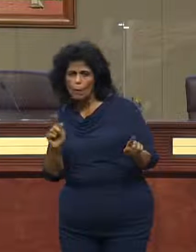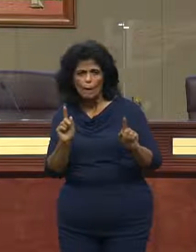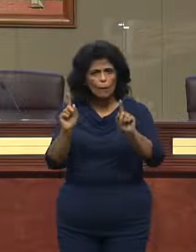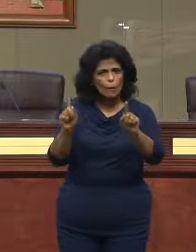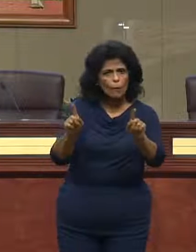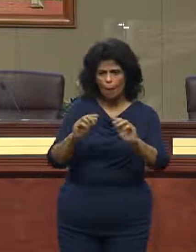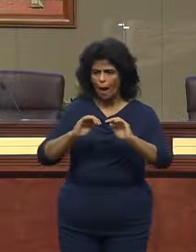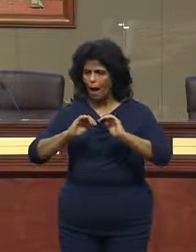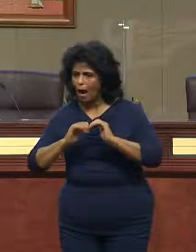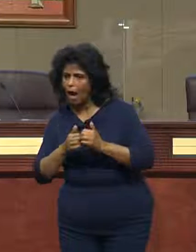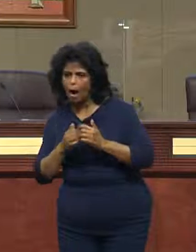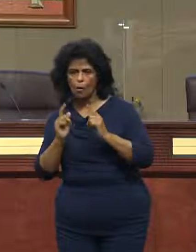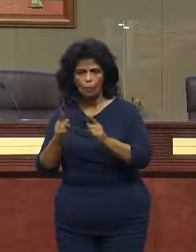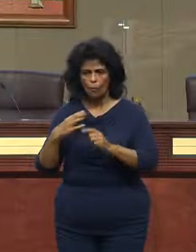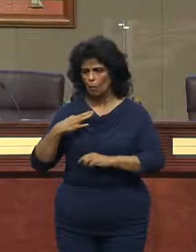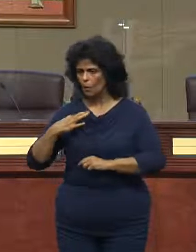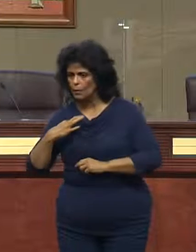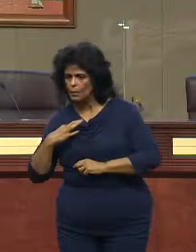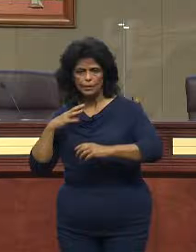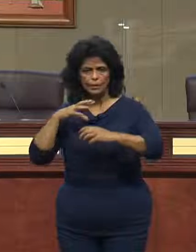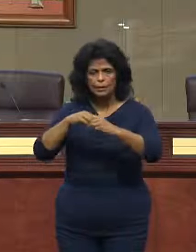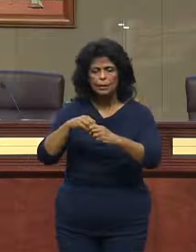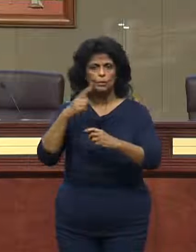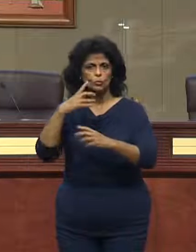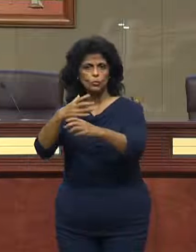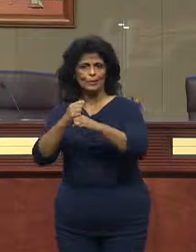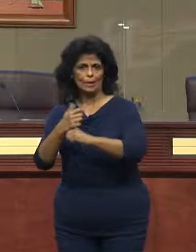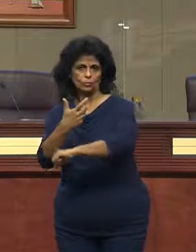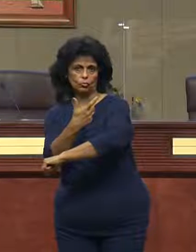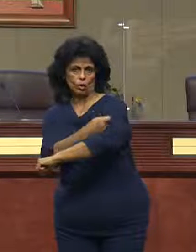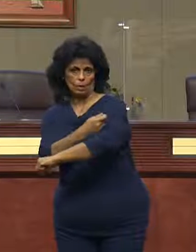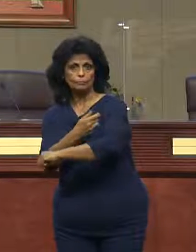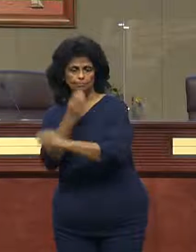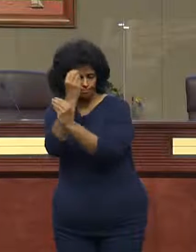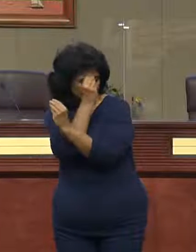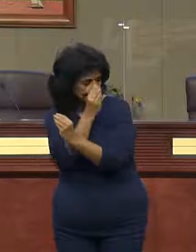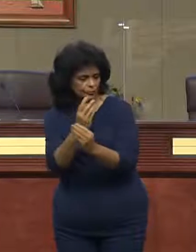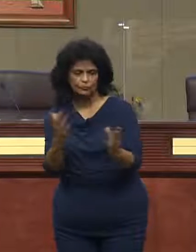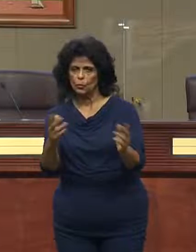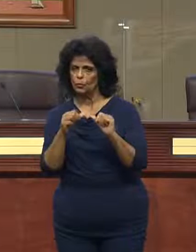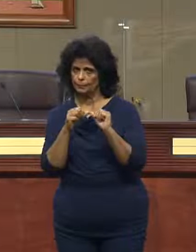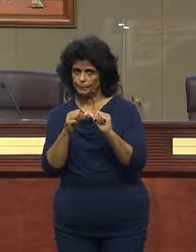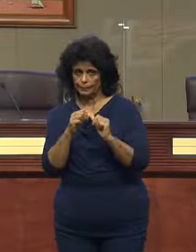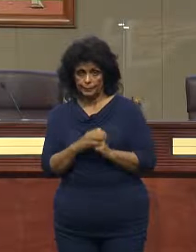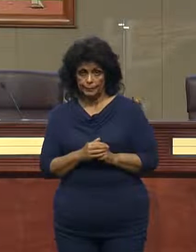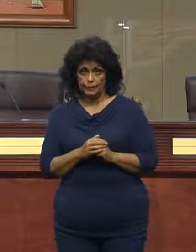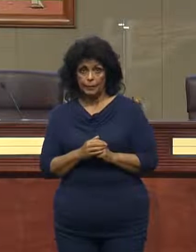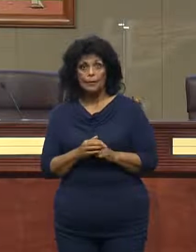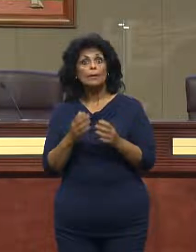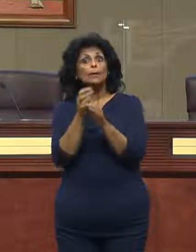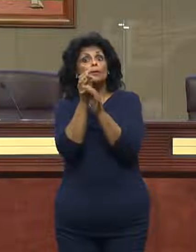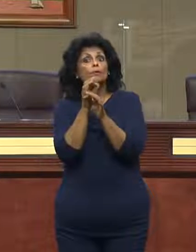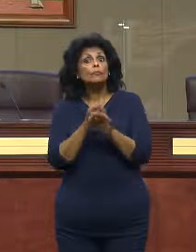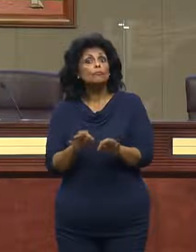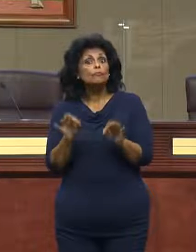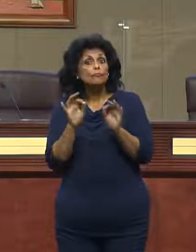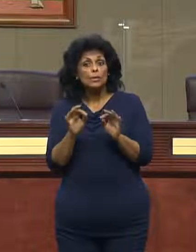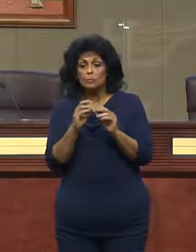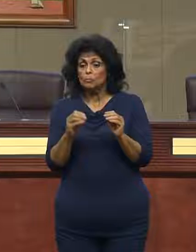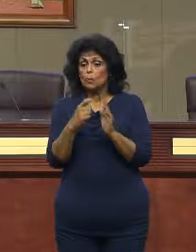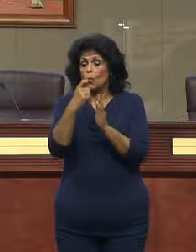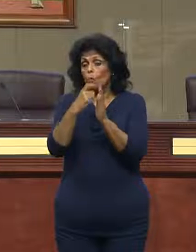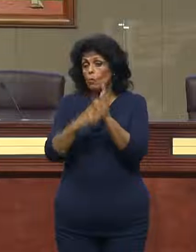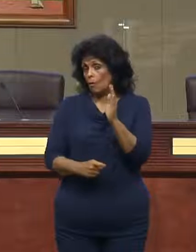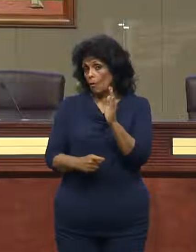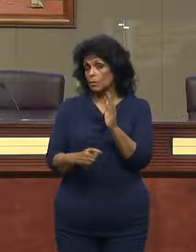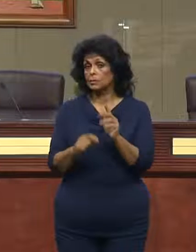eligible to participate. We will continue to offer free COVID-19 testing at Barnett Park through